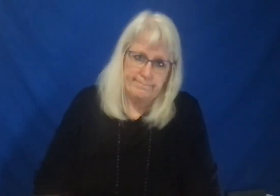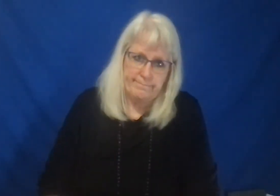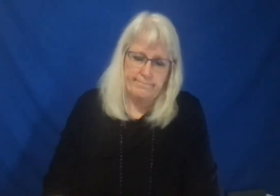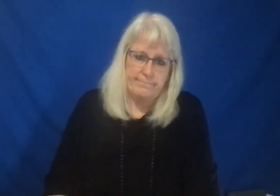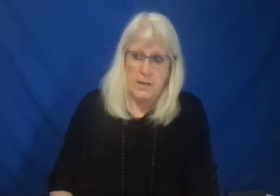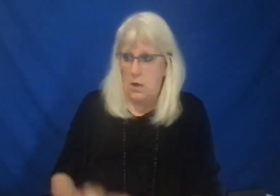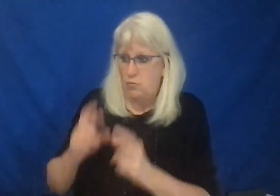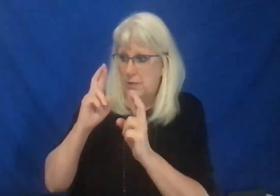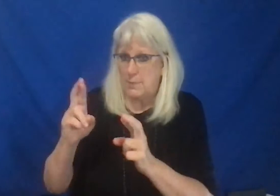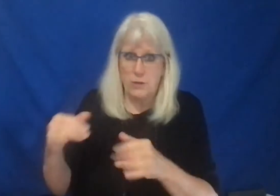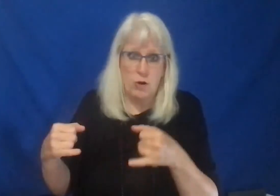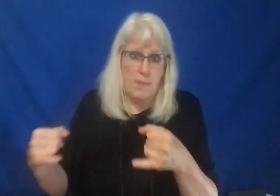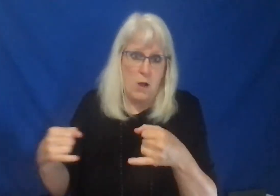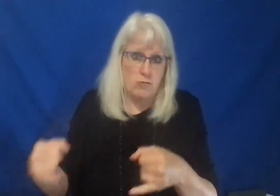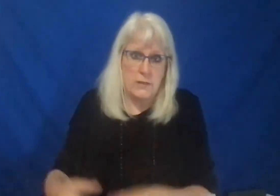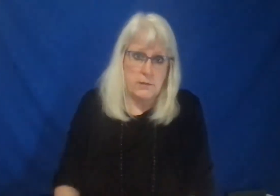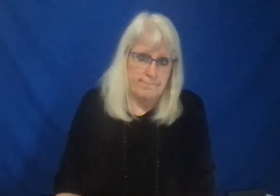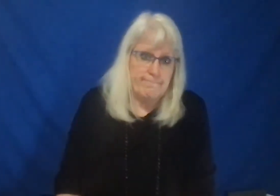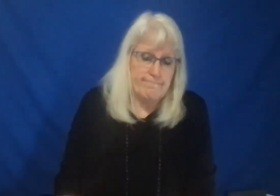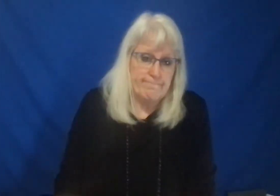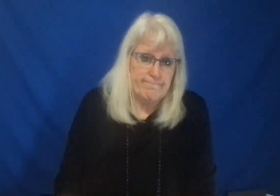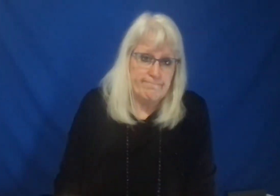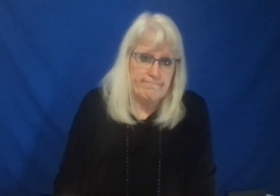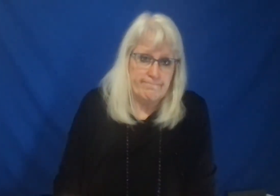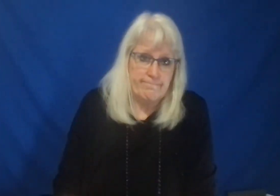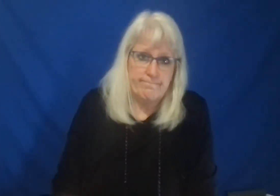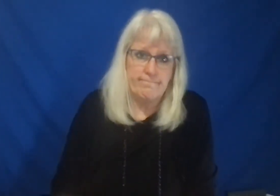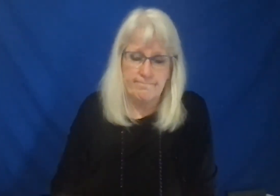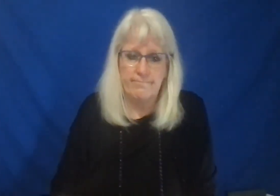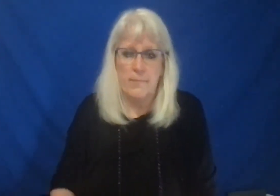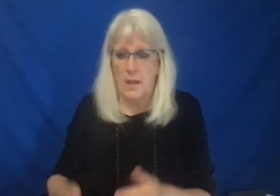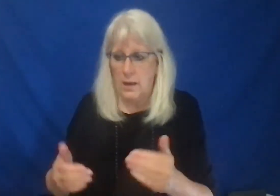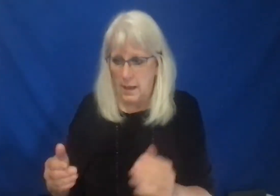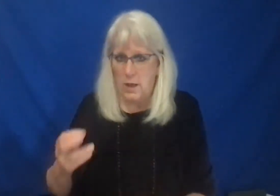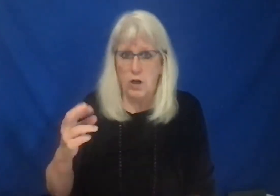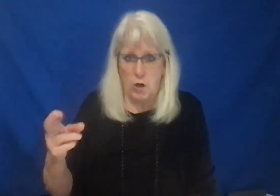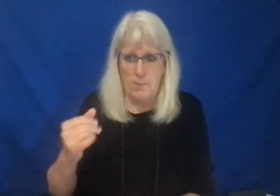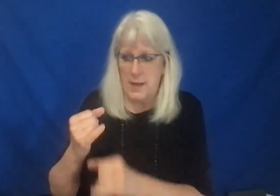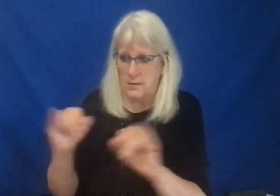her boundaries and to let her be a toss in such a